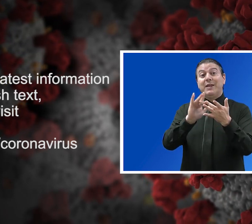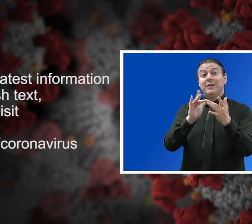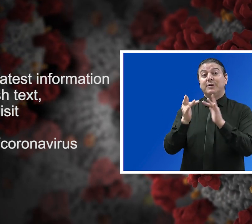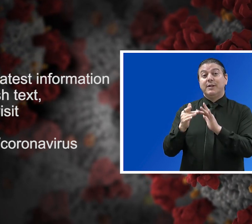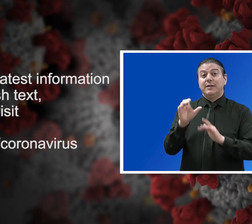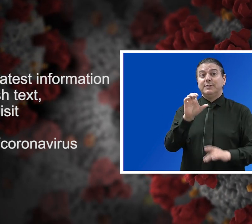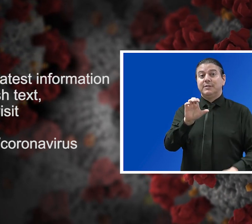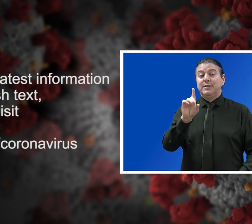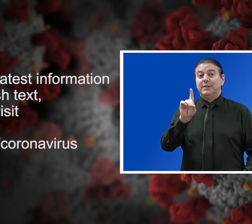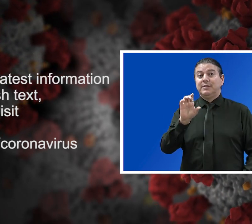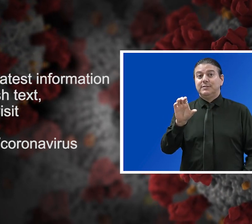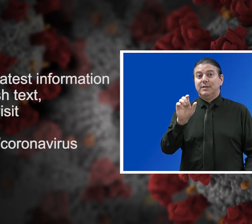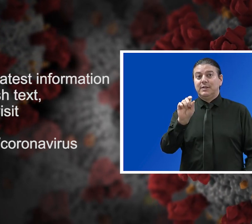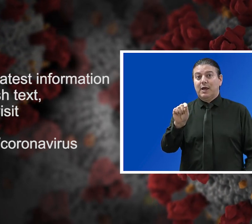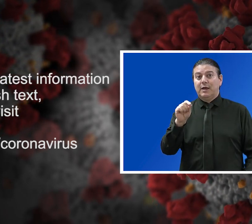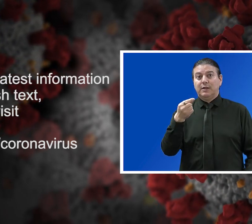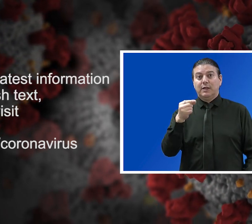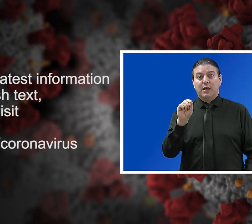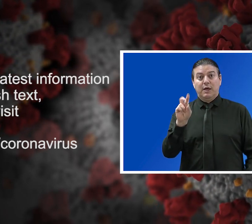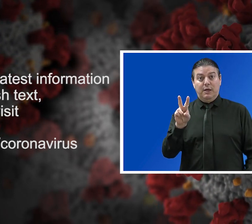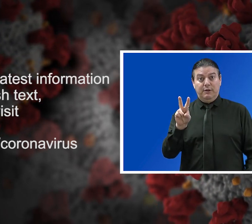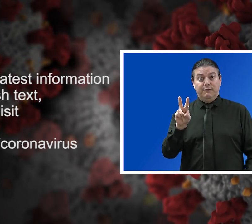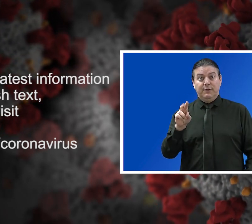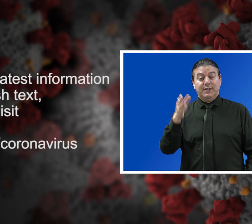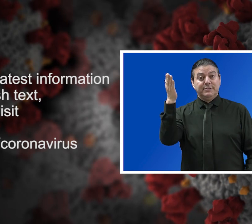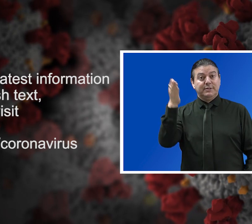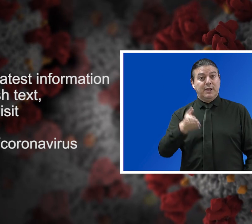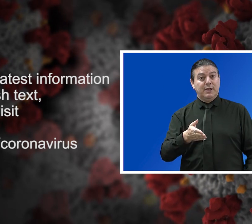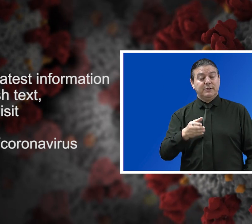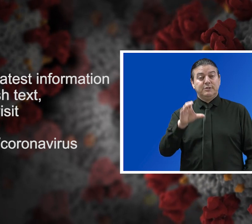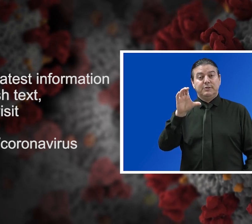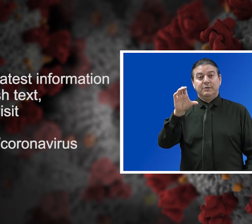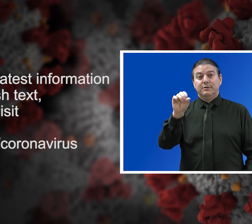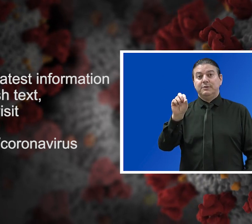cdc.gov/coronavirus.